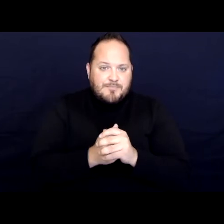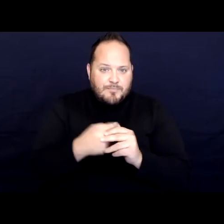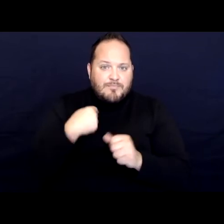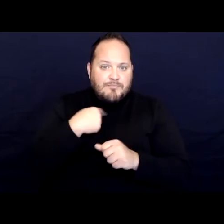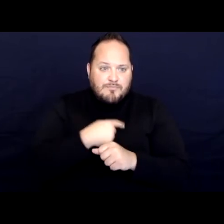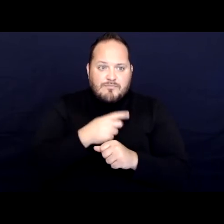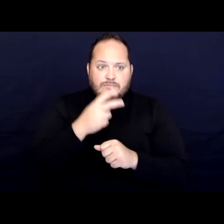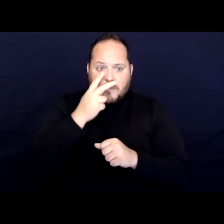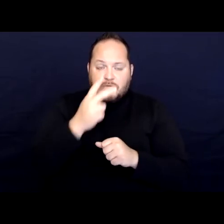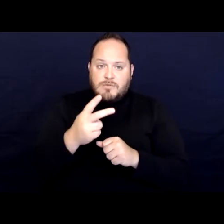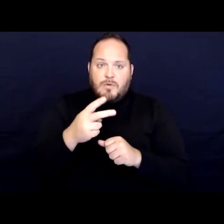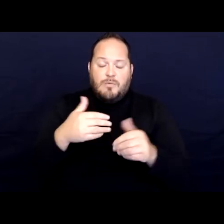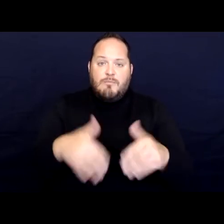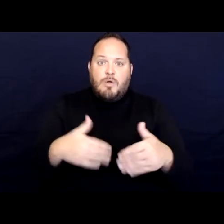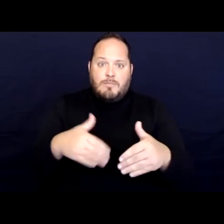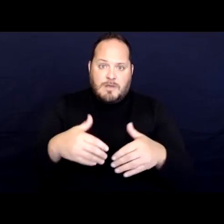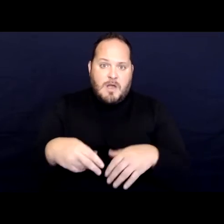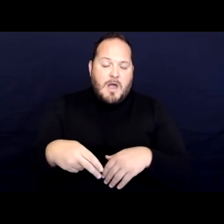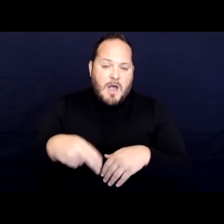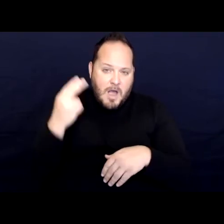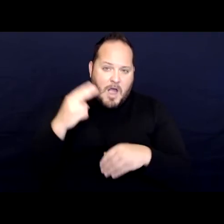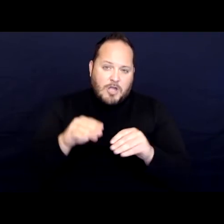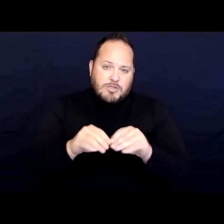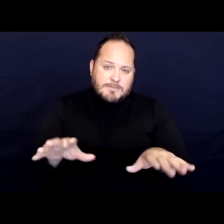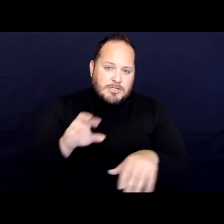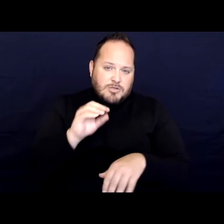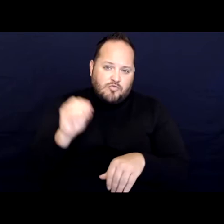a markedly high transmission rate in the